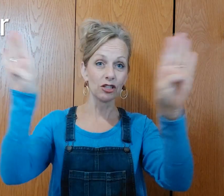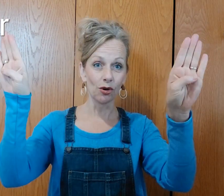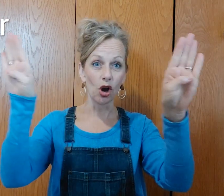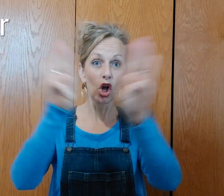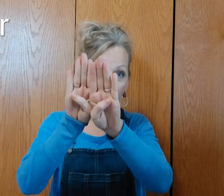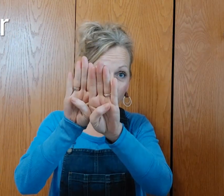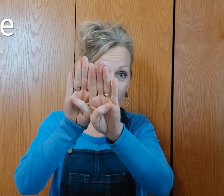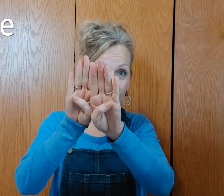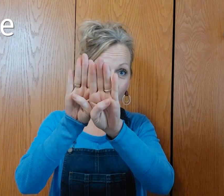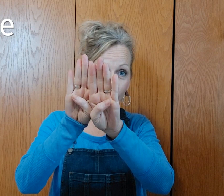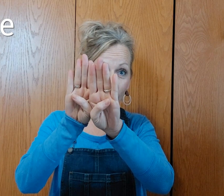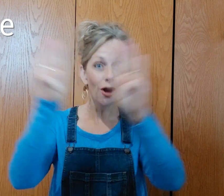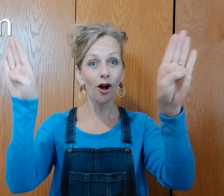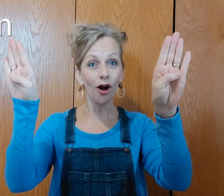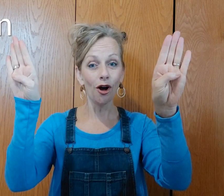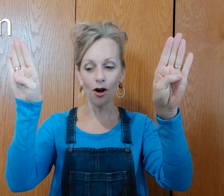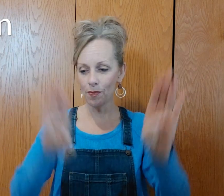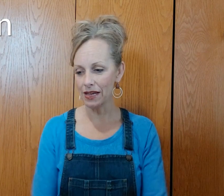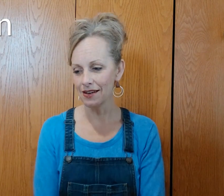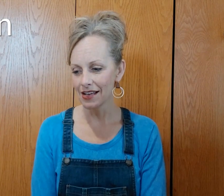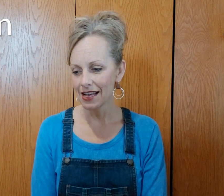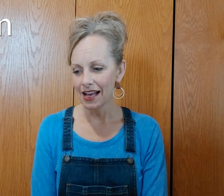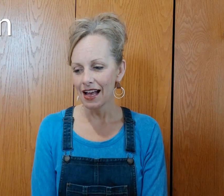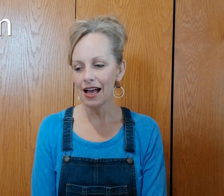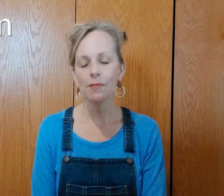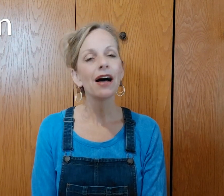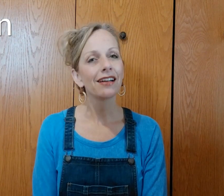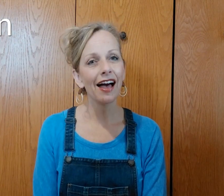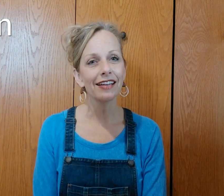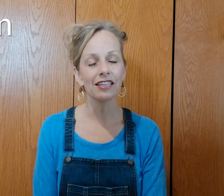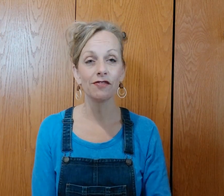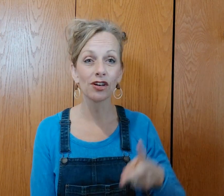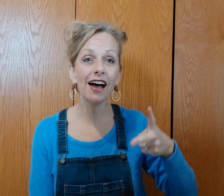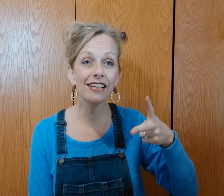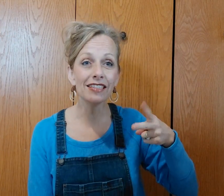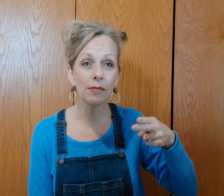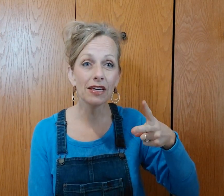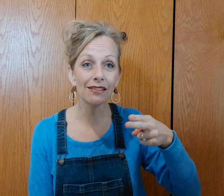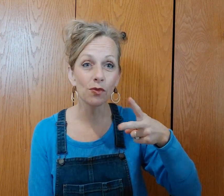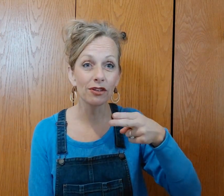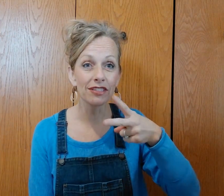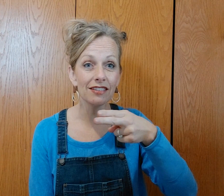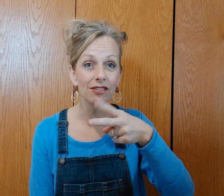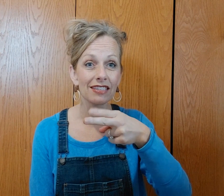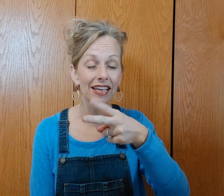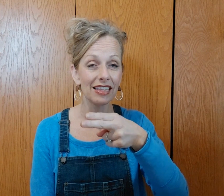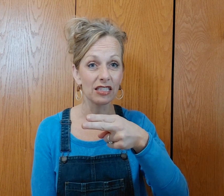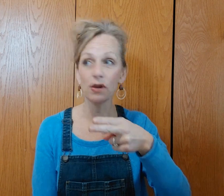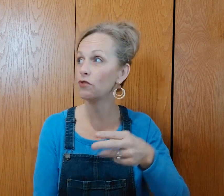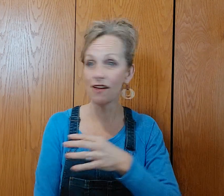So close or open. Cut. If you're cutting something with your scissors, it's like this. But if you have a